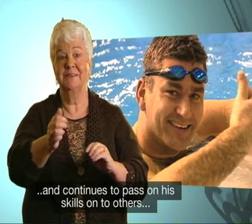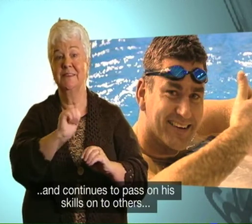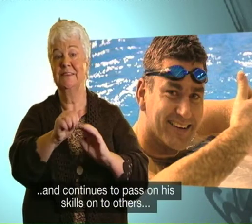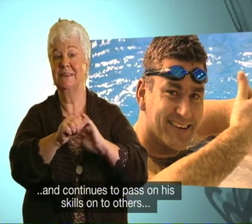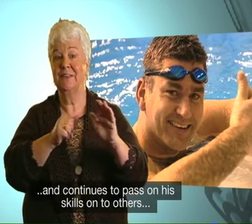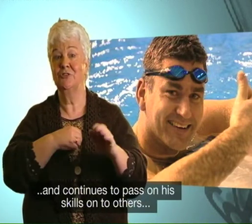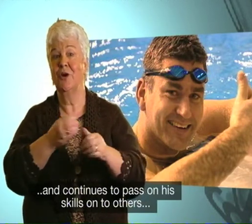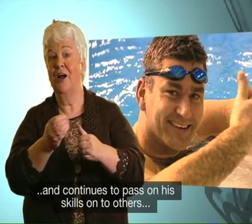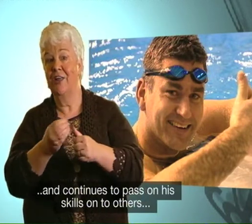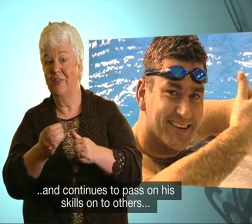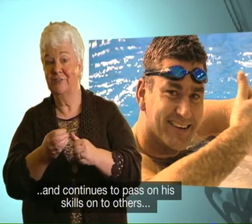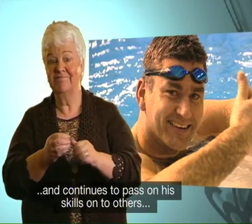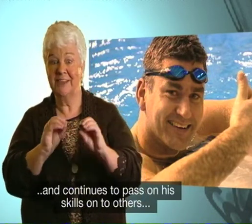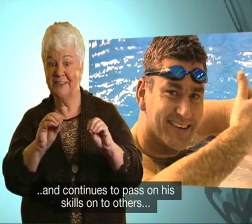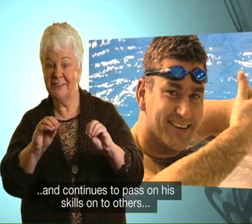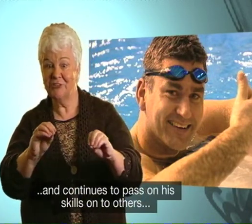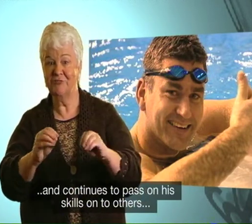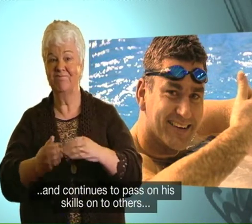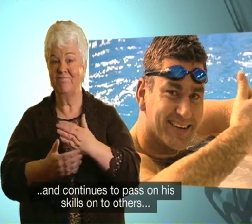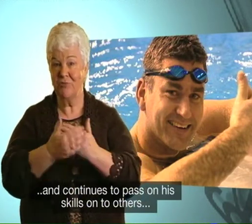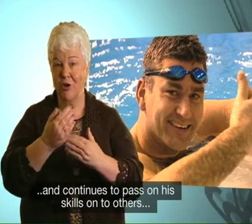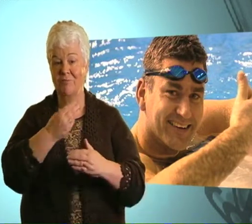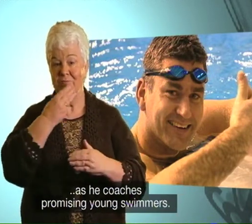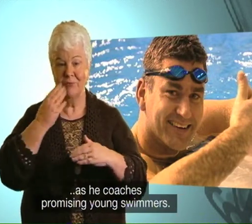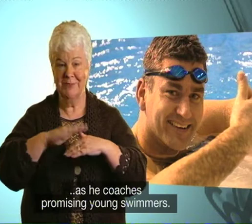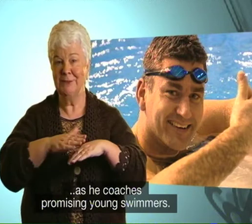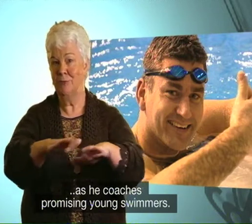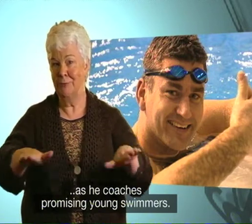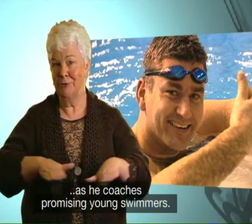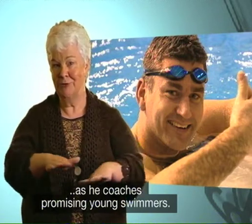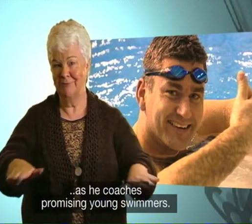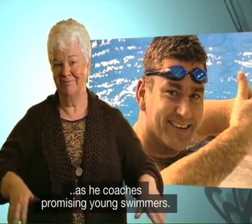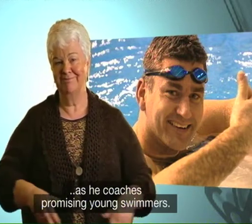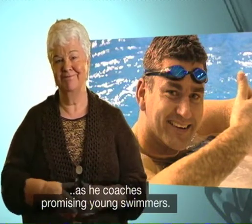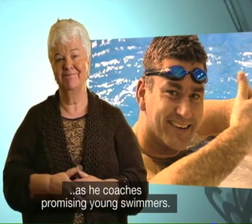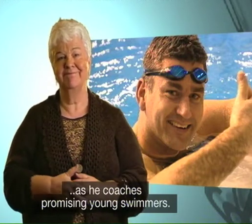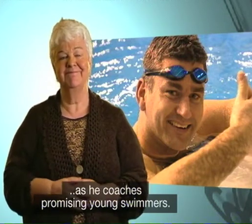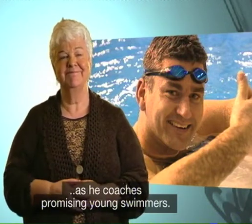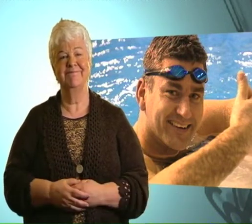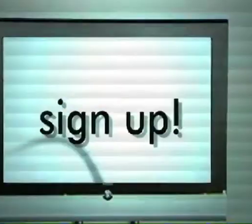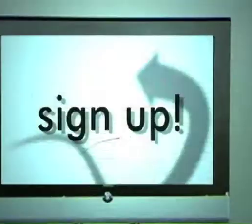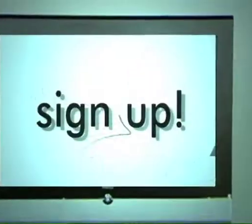and continues to pass on his skills to others as he coaches promising young swimmers.